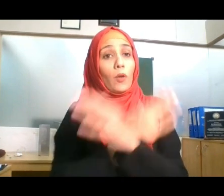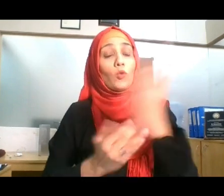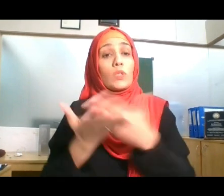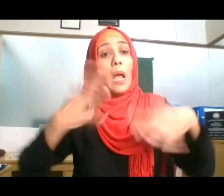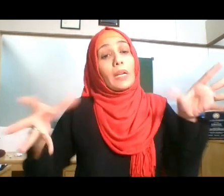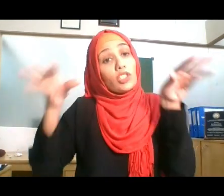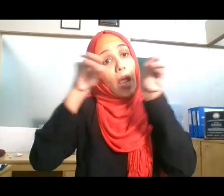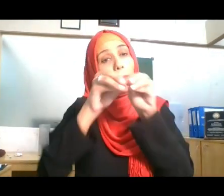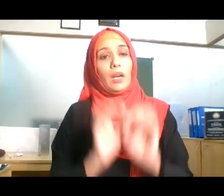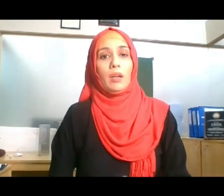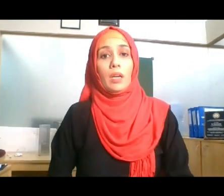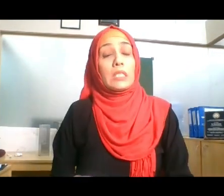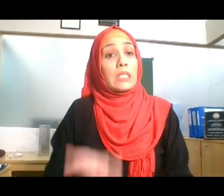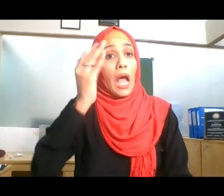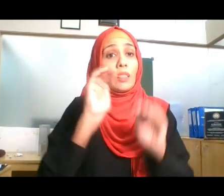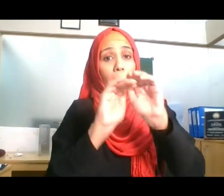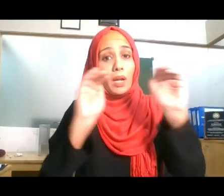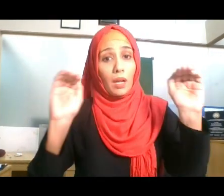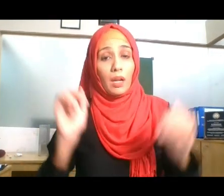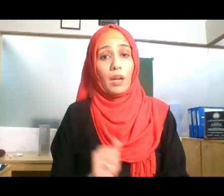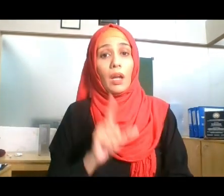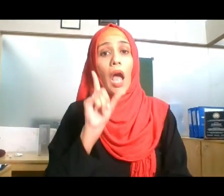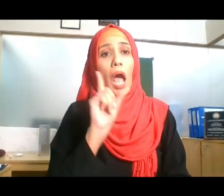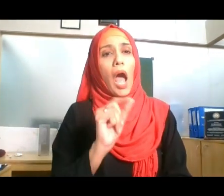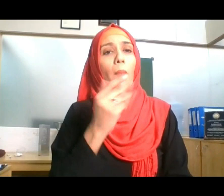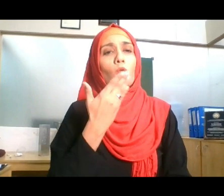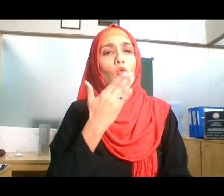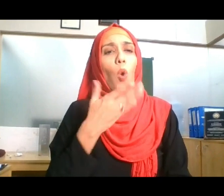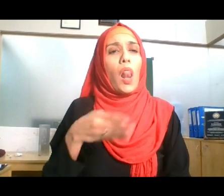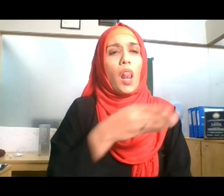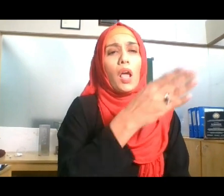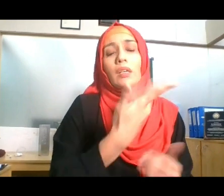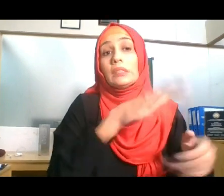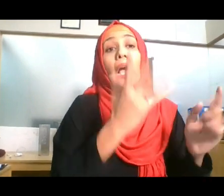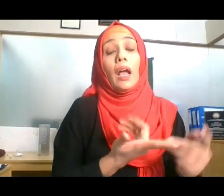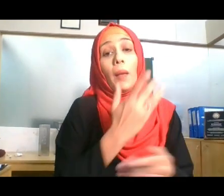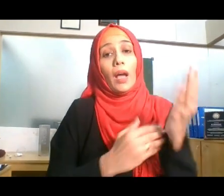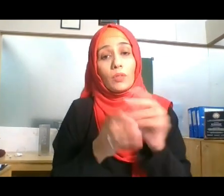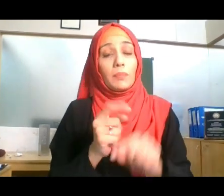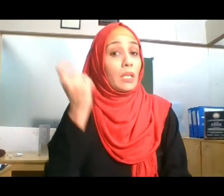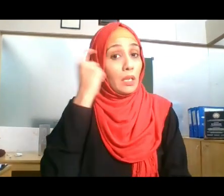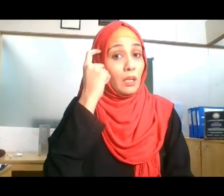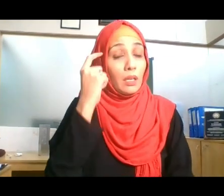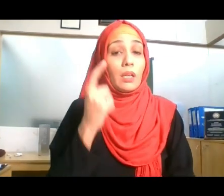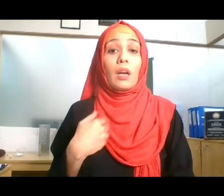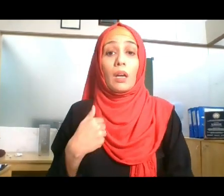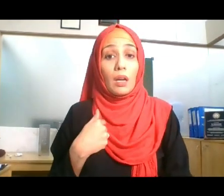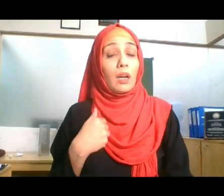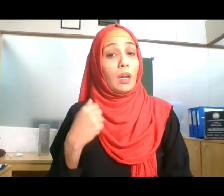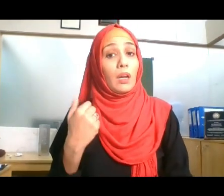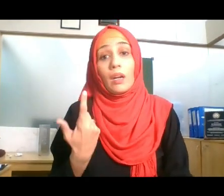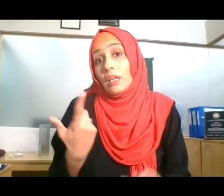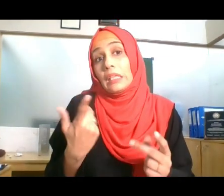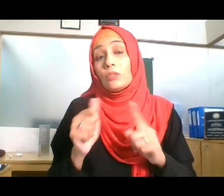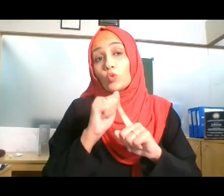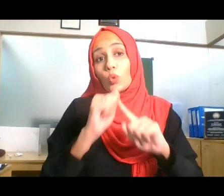institutions. Most of the children actually go to mainstream schools. So we need to really come up with ways and means where